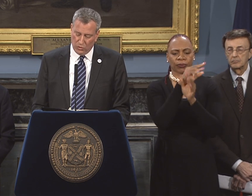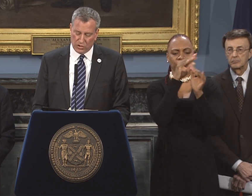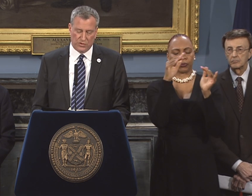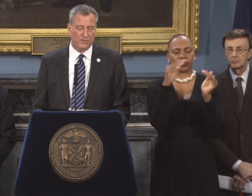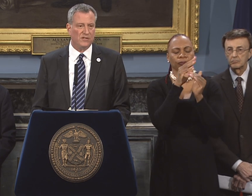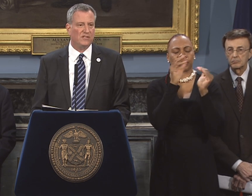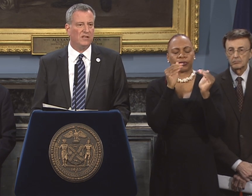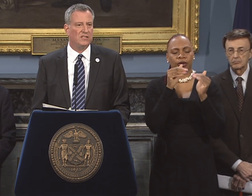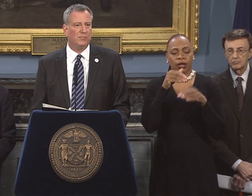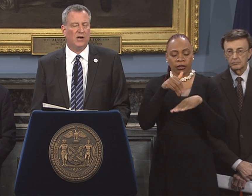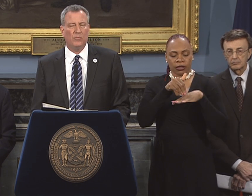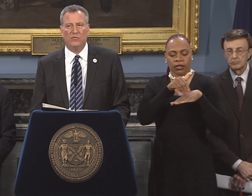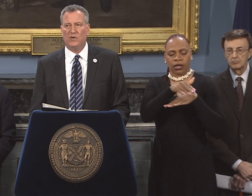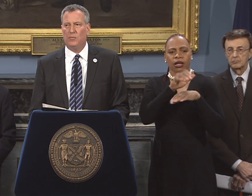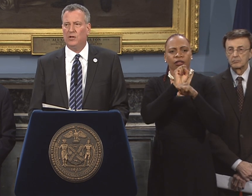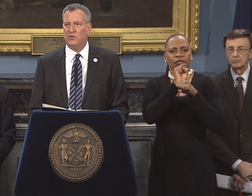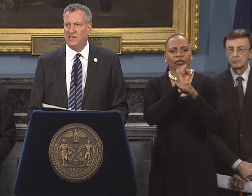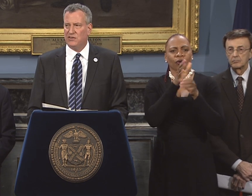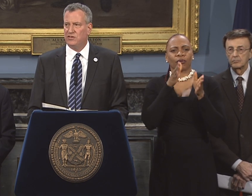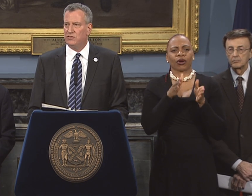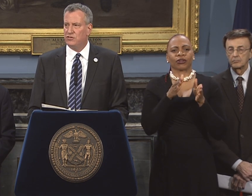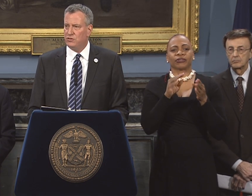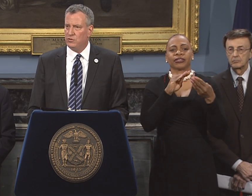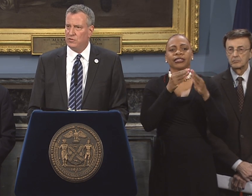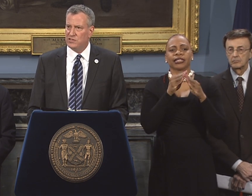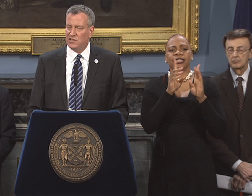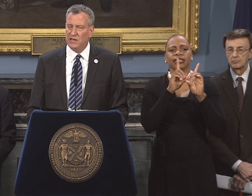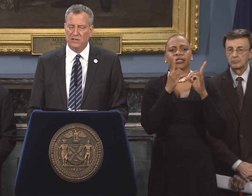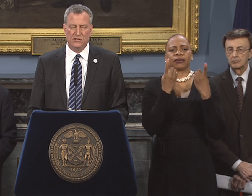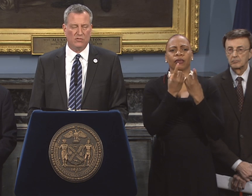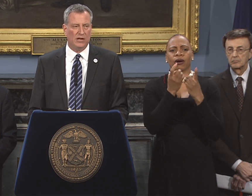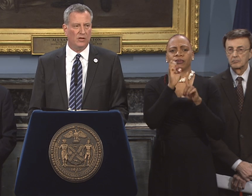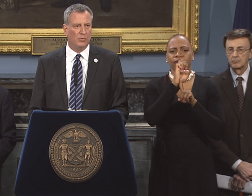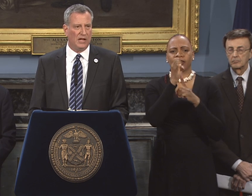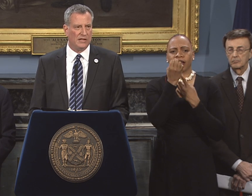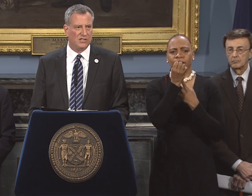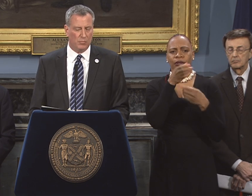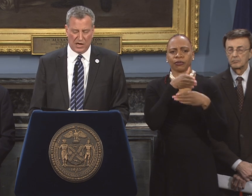We've sent workers from the city's Department of Environmental Protection to the site and the